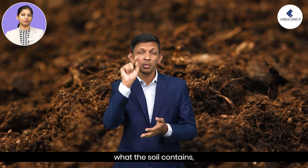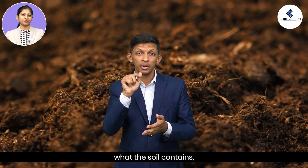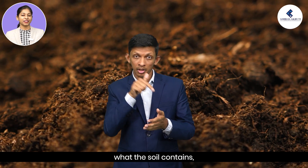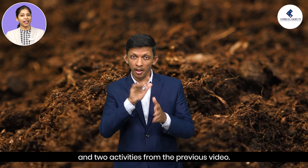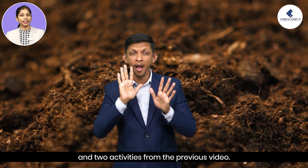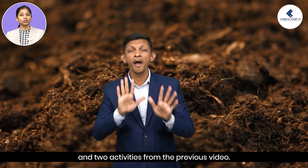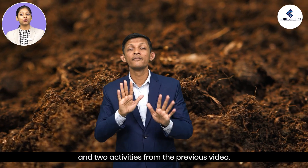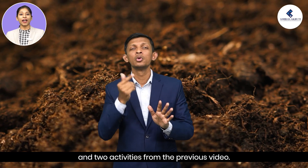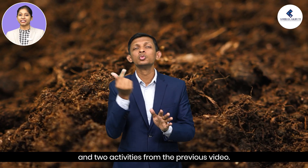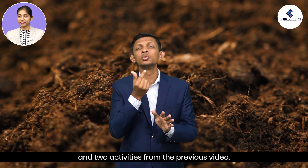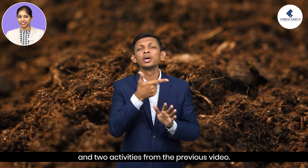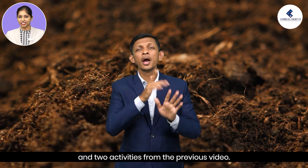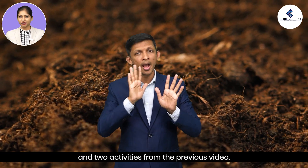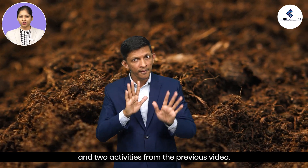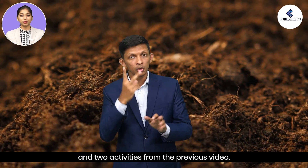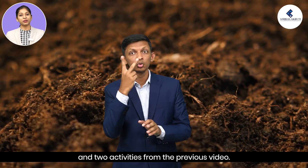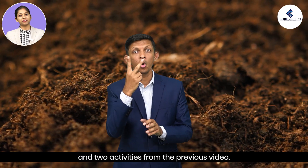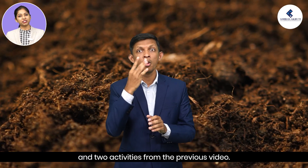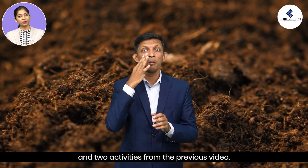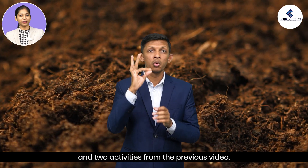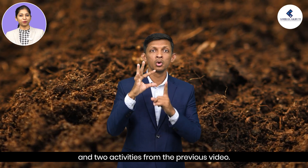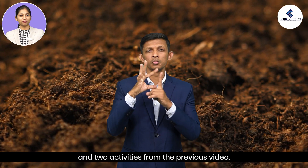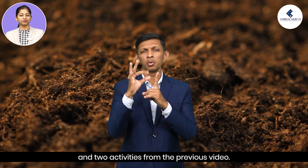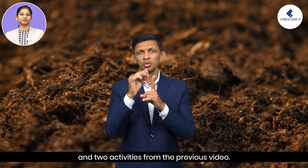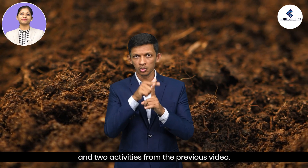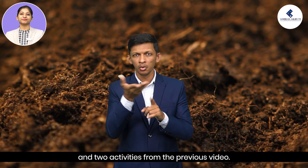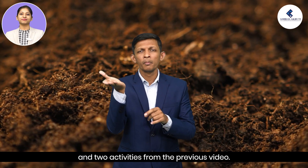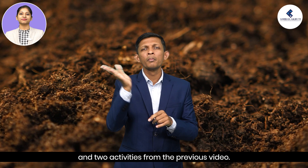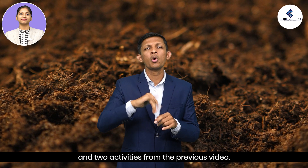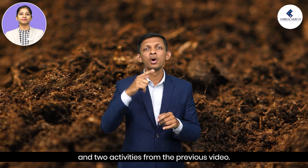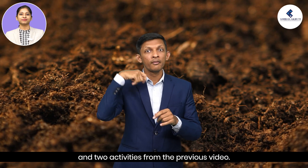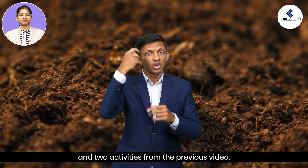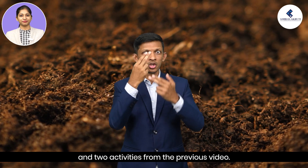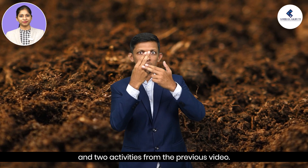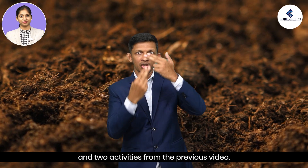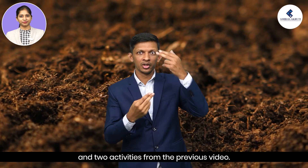contains, and 2 activities from the previous video.